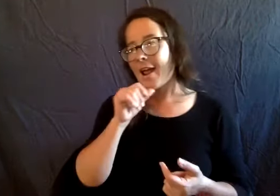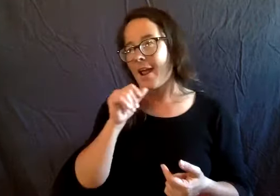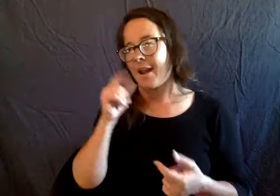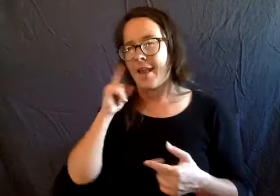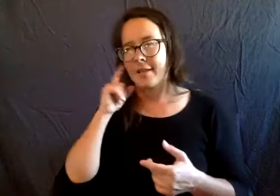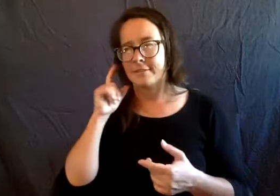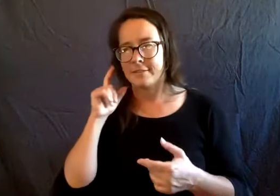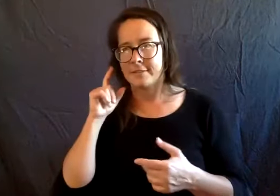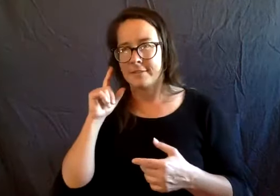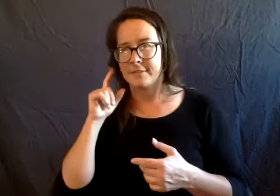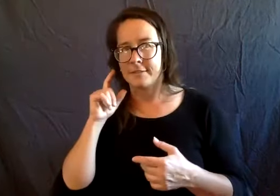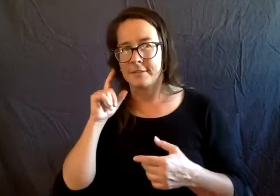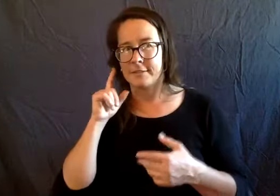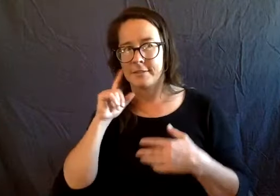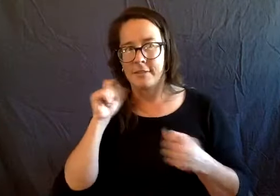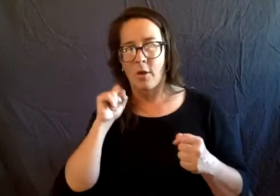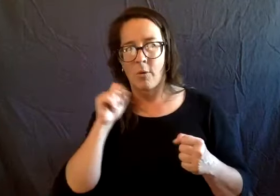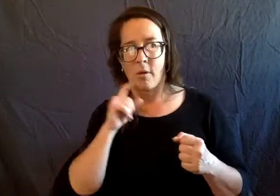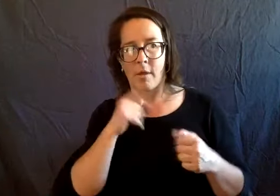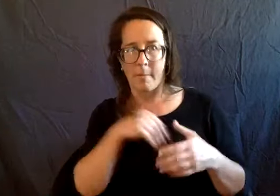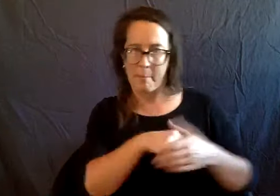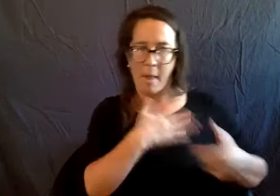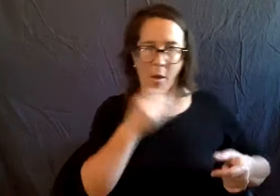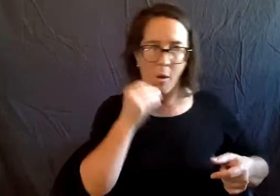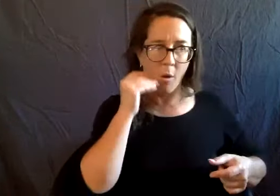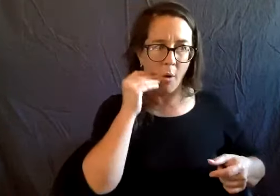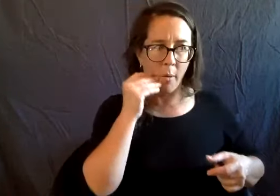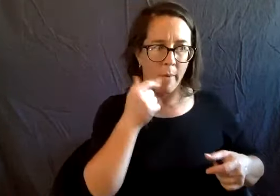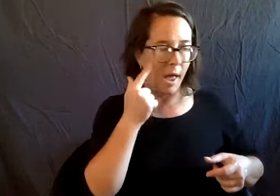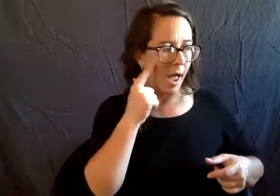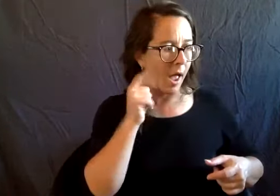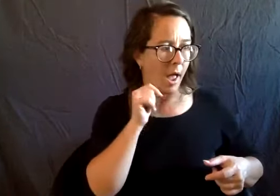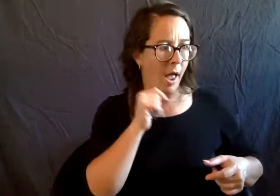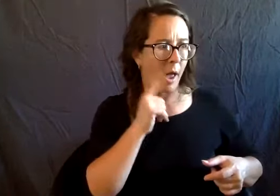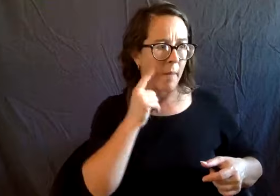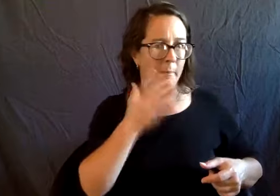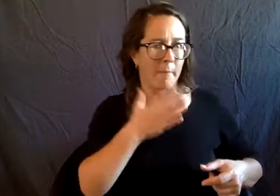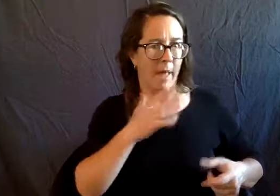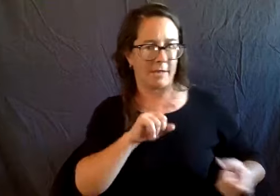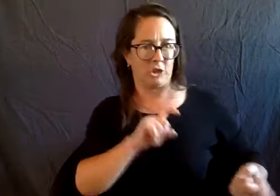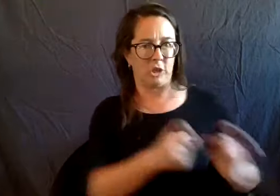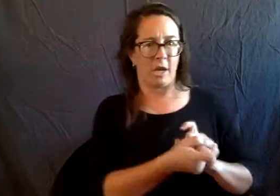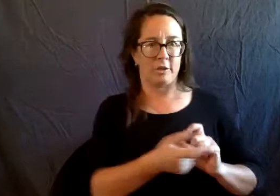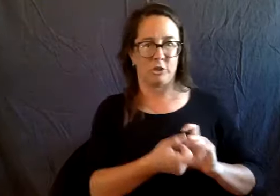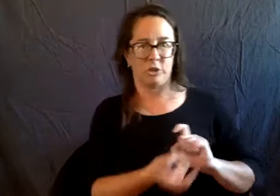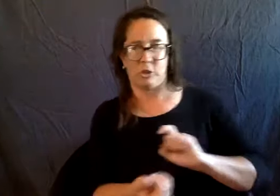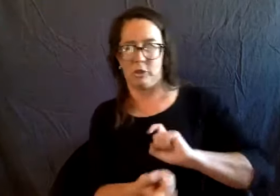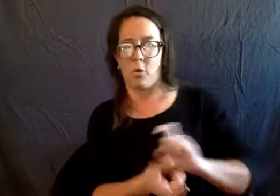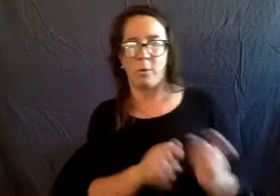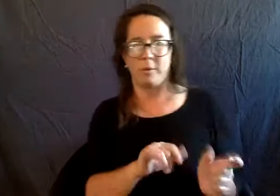And I did not sound in my home the way I sounded in those meetings. So